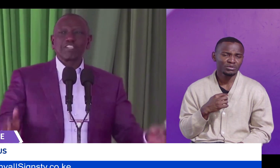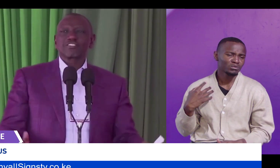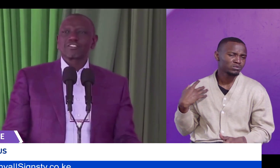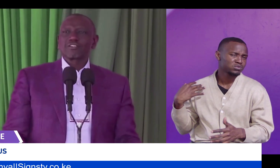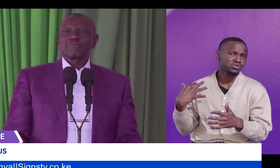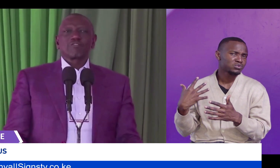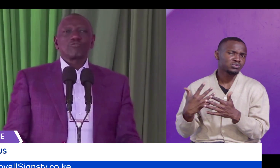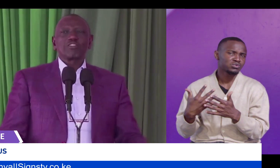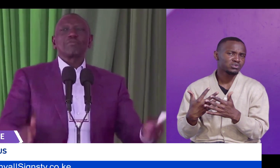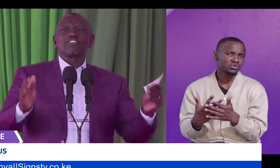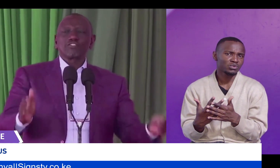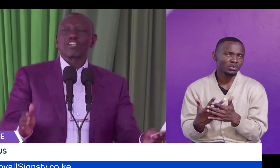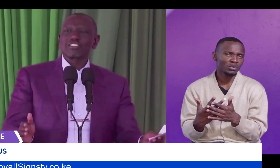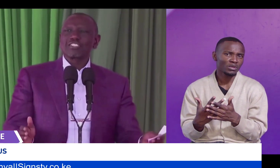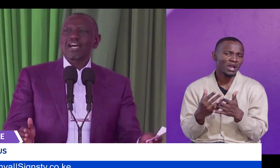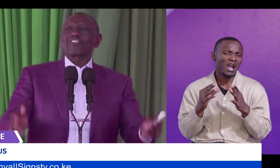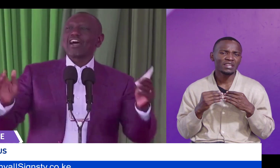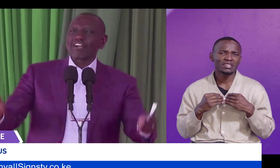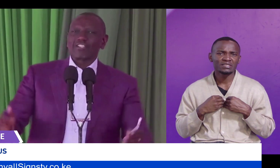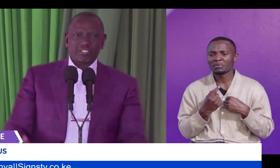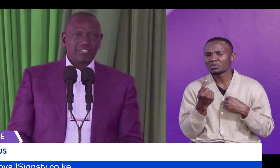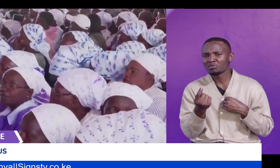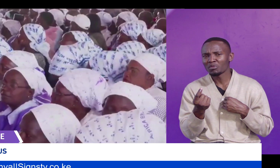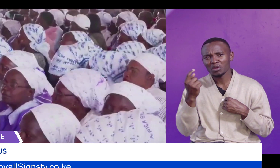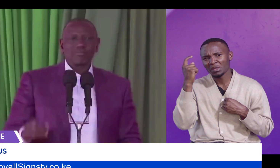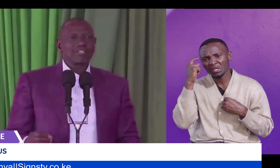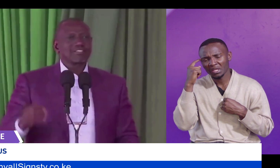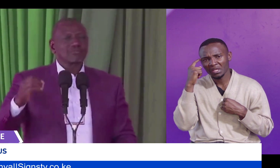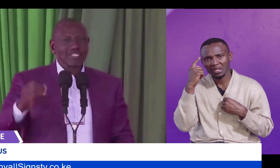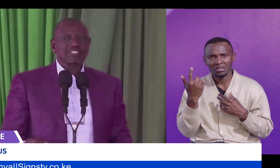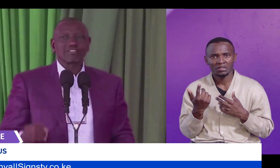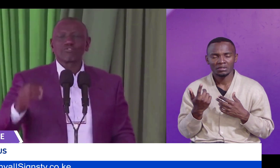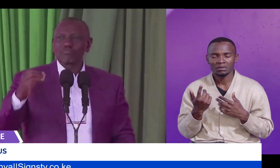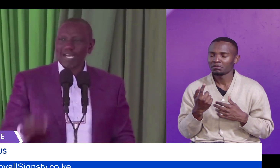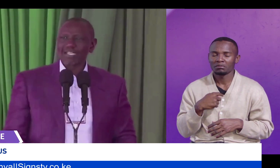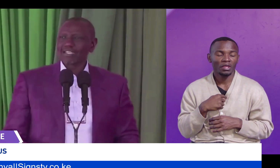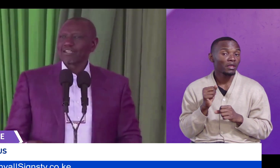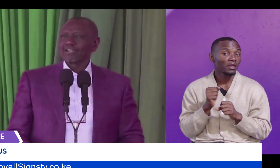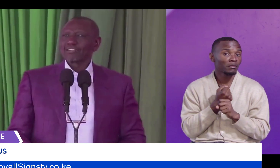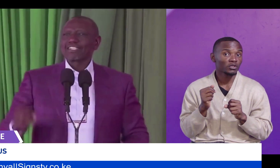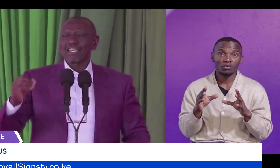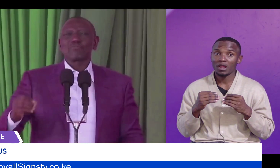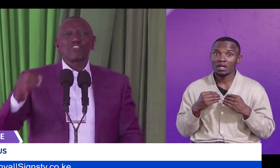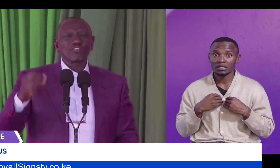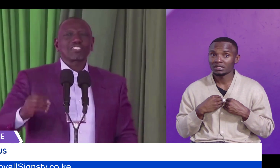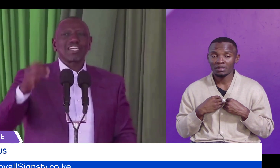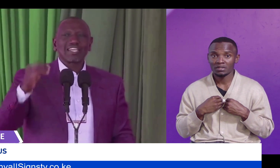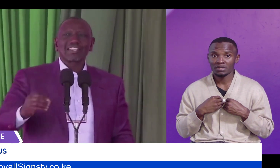peace with mediocrity and the average. Mimi siwezi kukubali sehemu yoyote ya Kenya